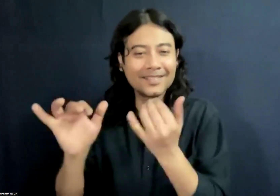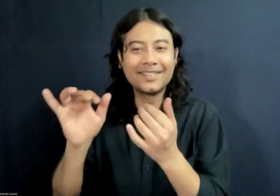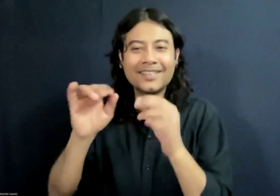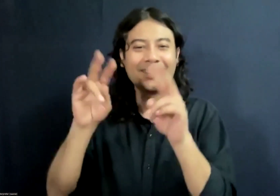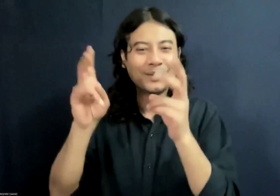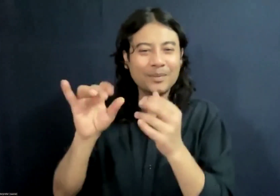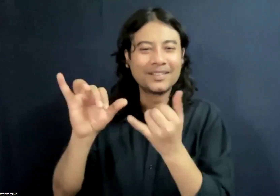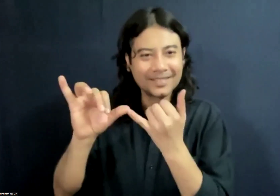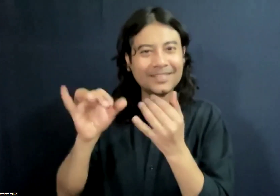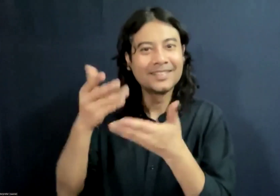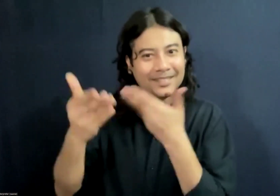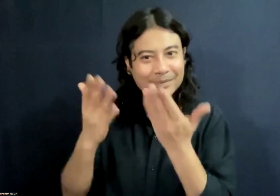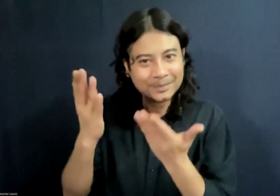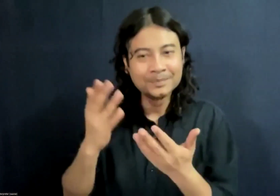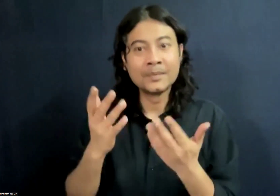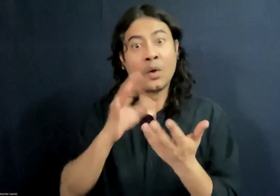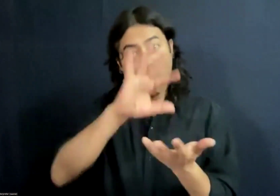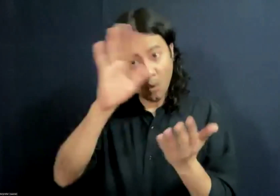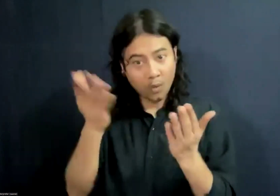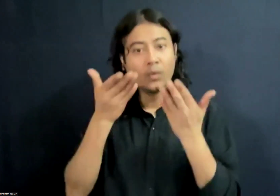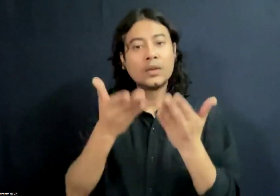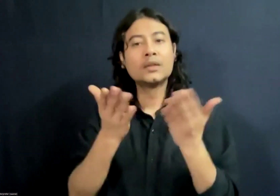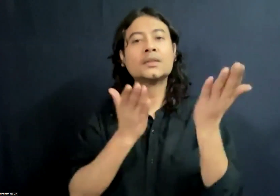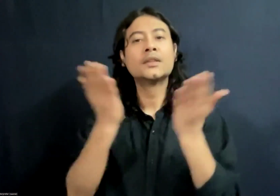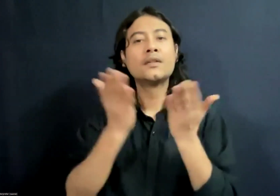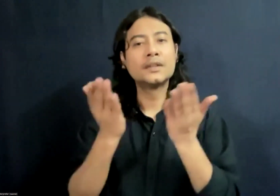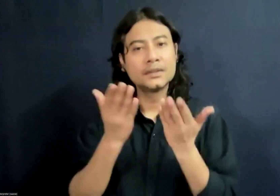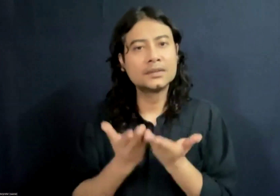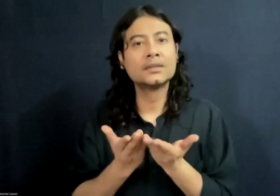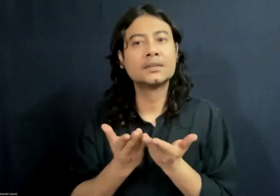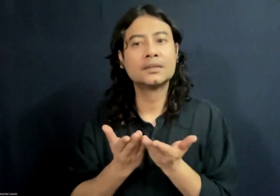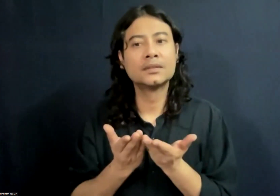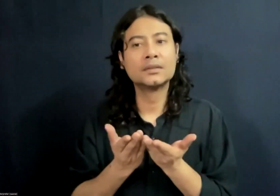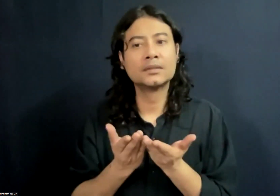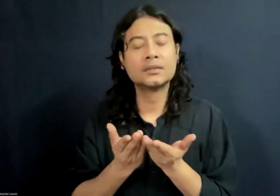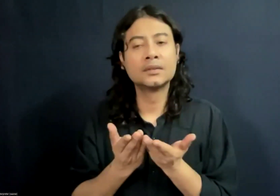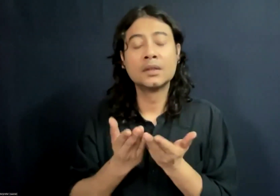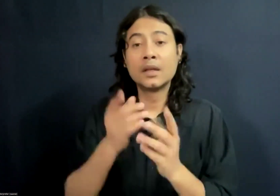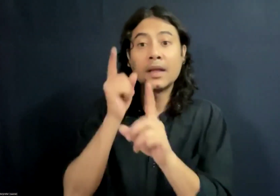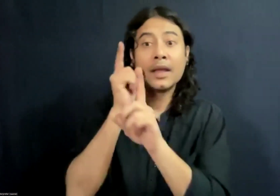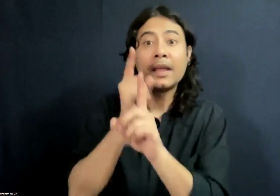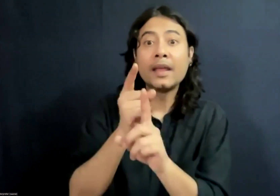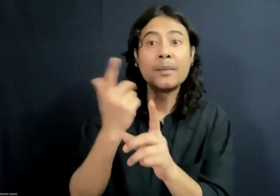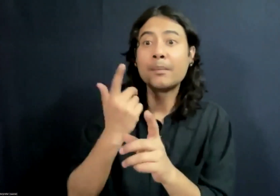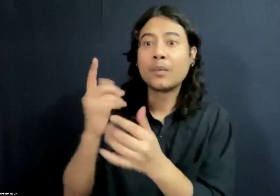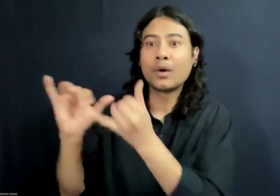him happy, we are trying to please him, then automatically our sins get